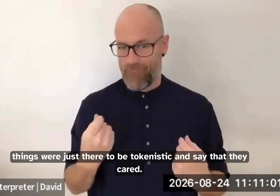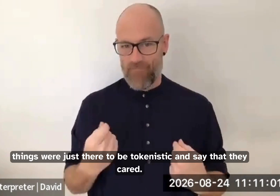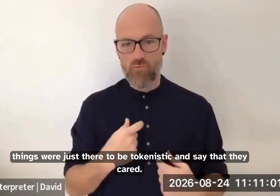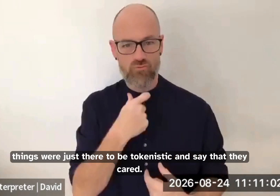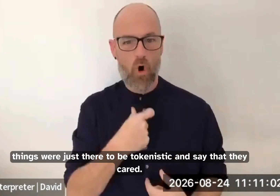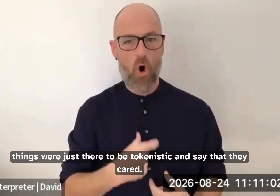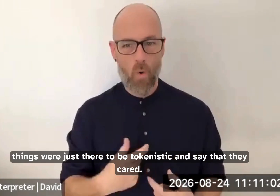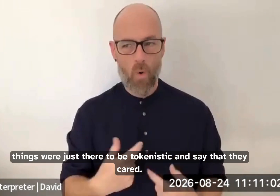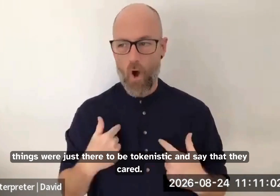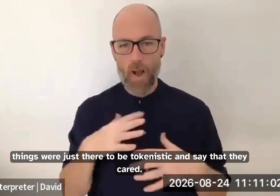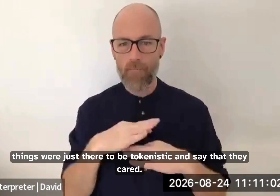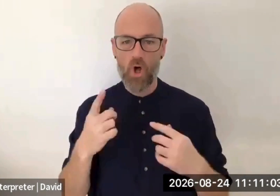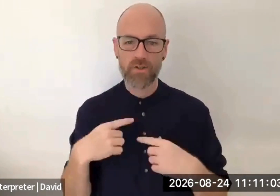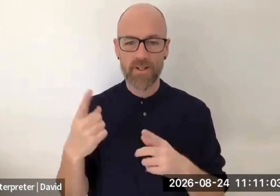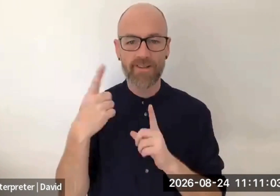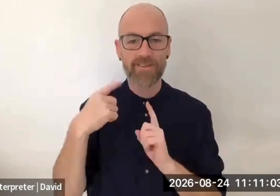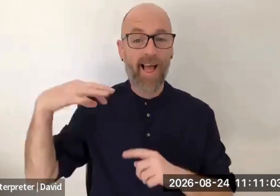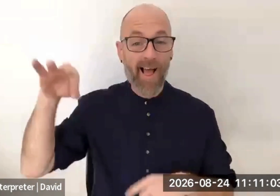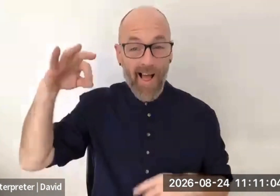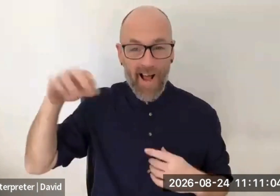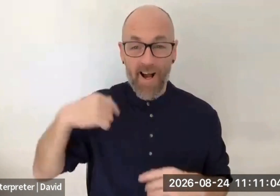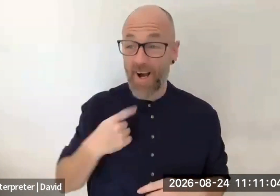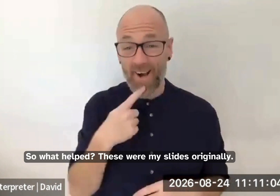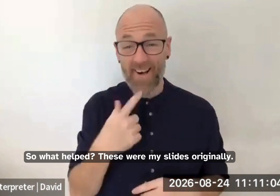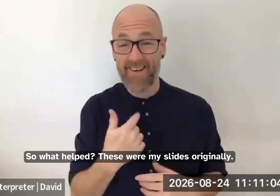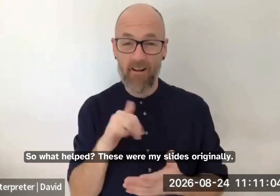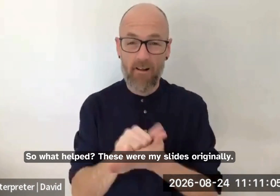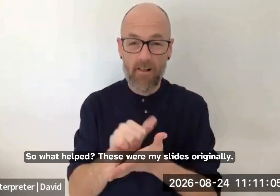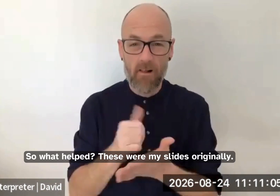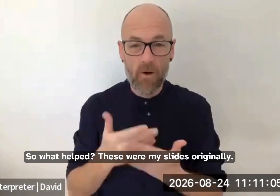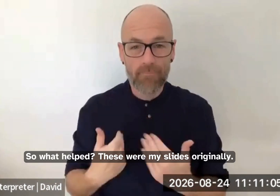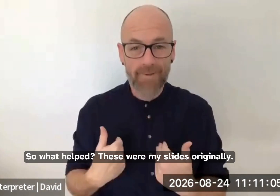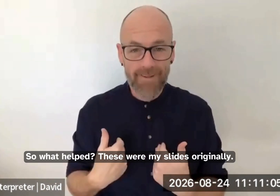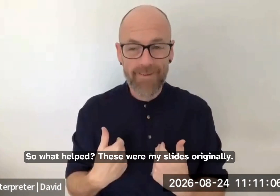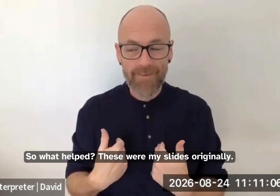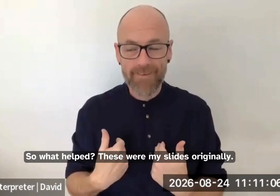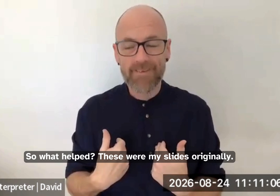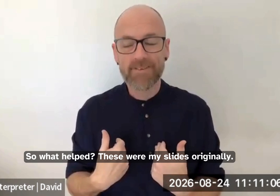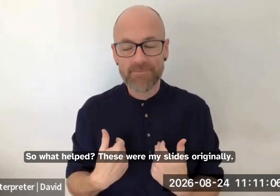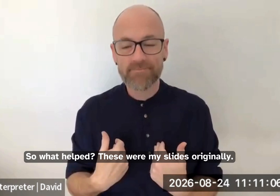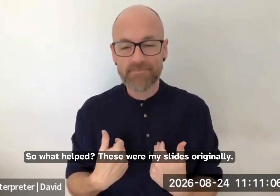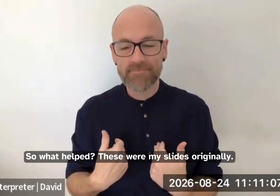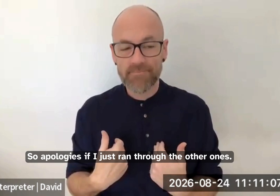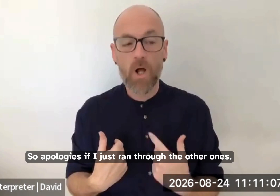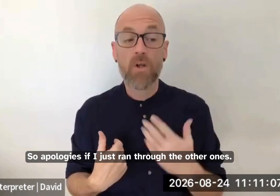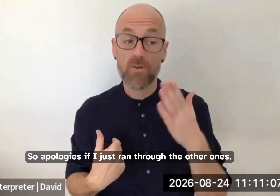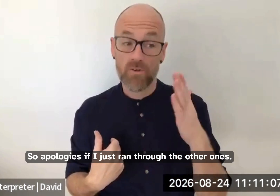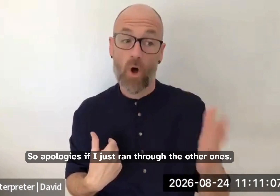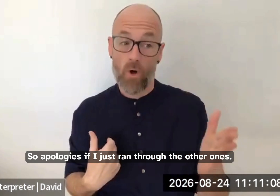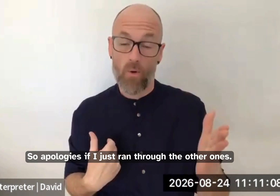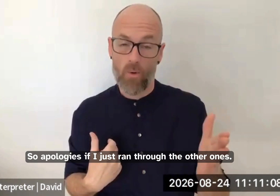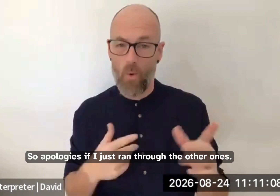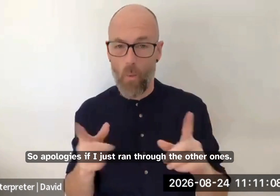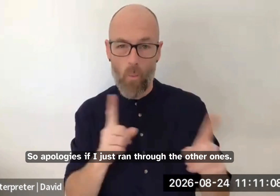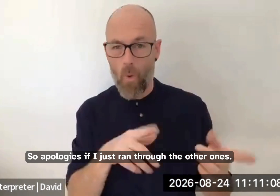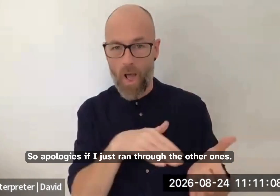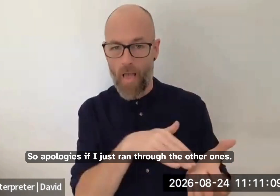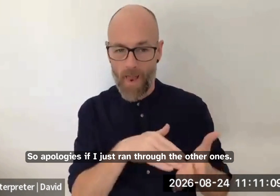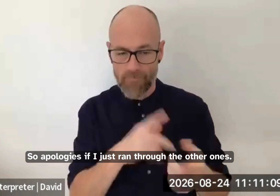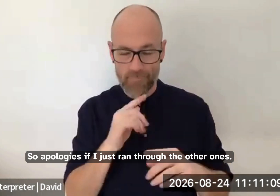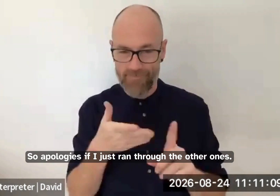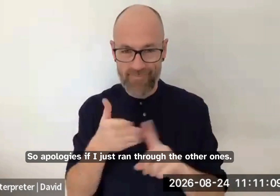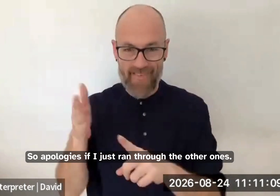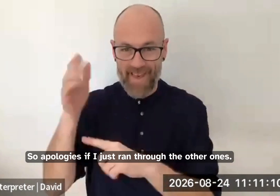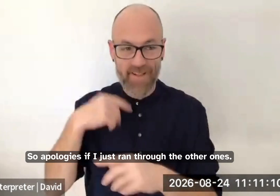be tokenistic and say that they cared. So what helped? These were my slides originally, so apologies if I just read